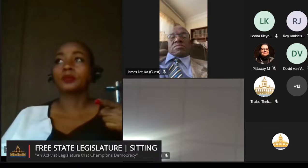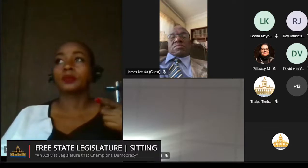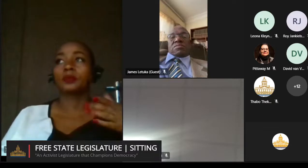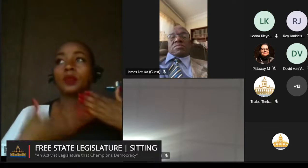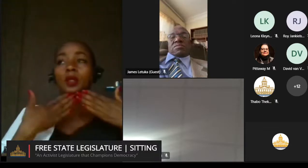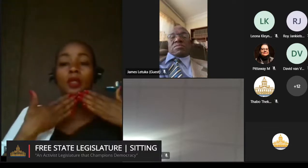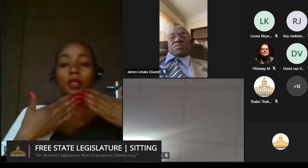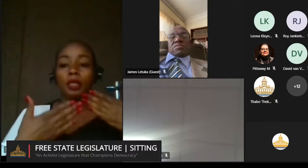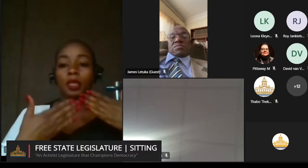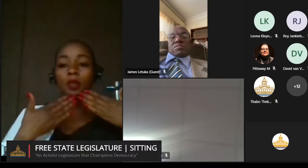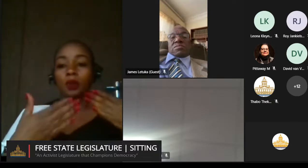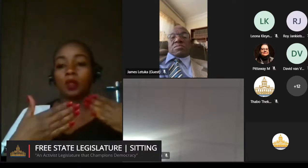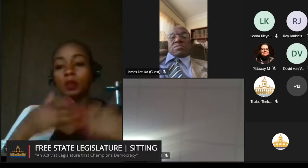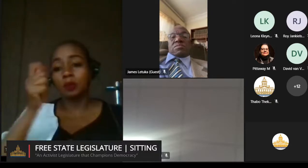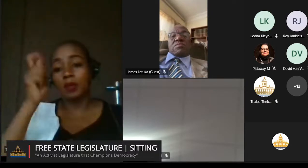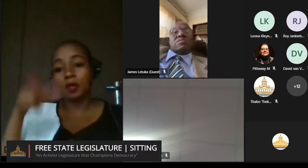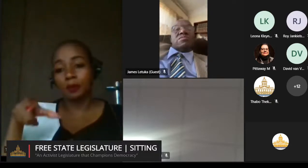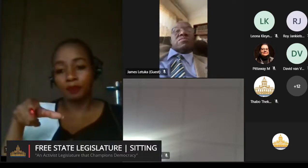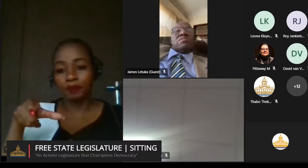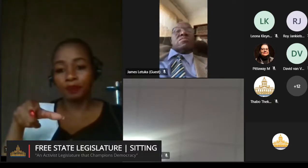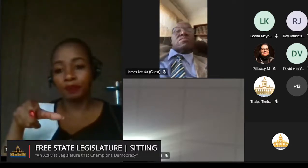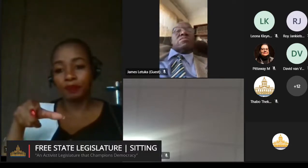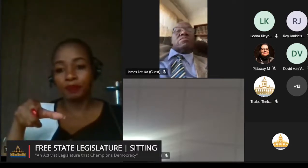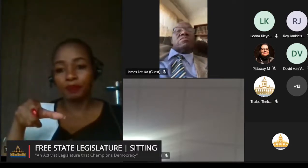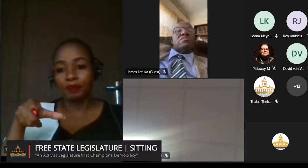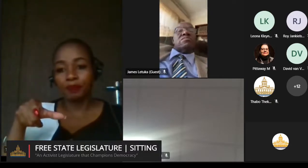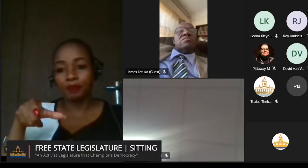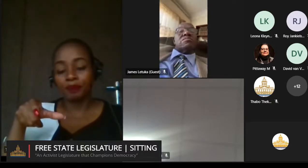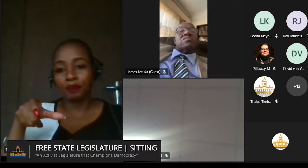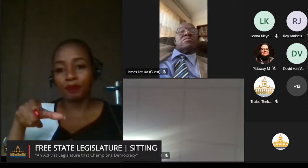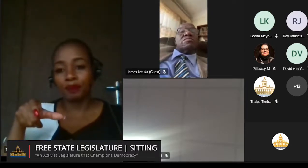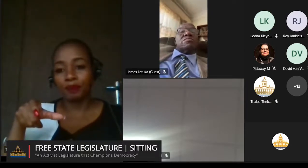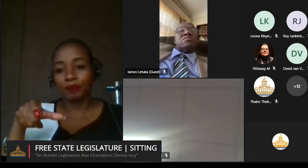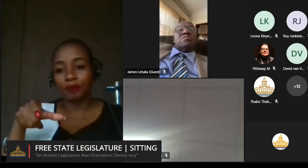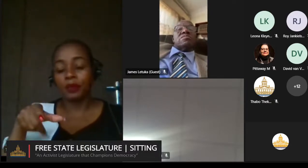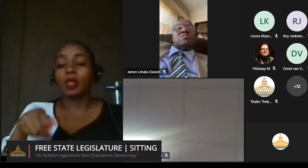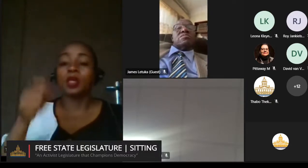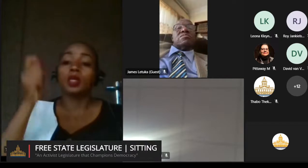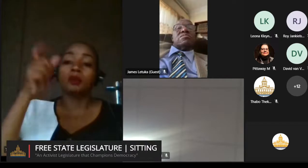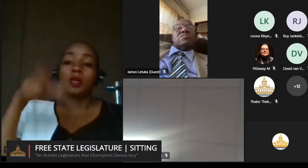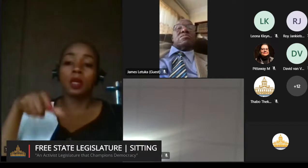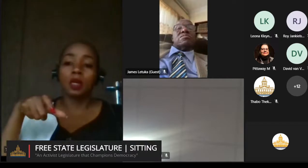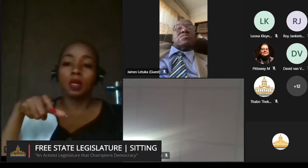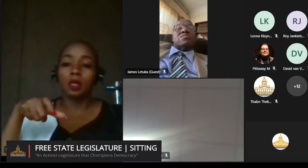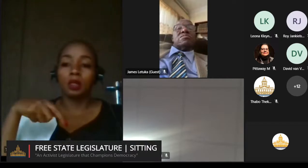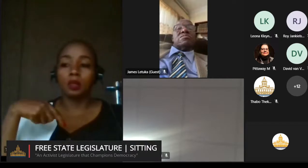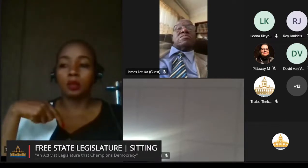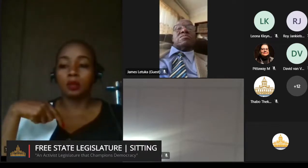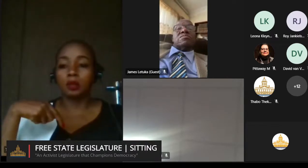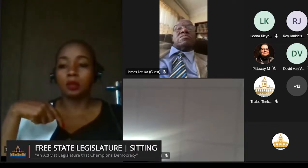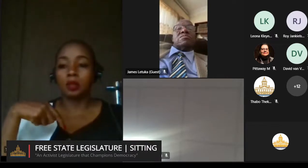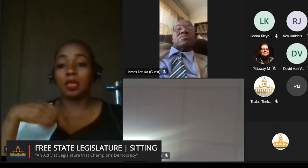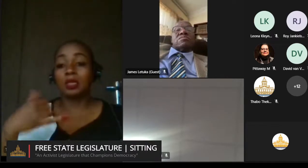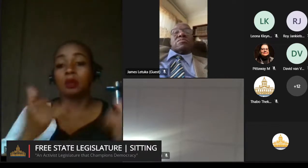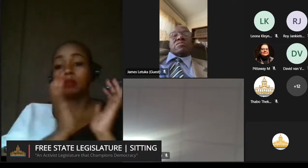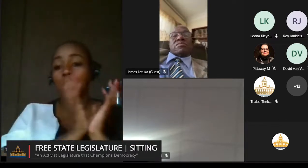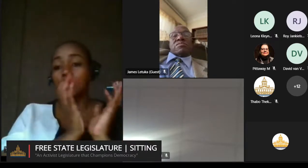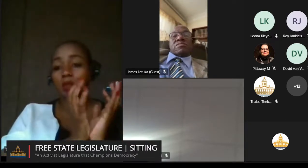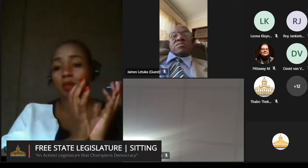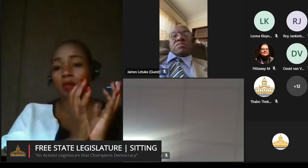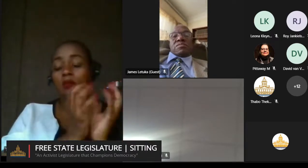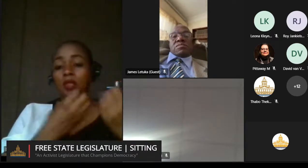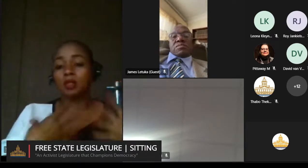Thank you, Honourable Speaker, and good morning, Honourable Members. Honourable Speaker, for the purpose of the business of the House, allow